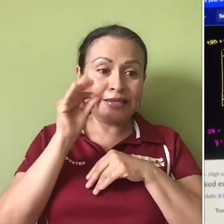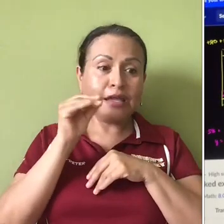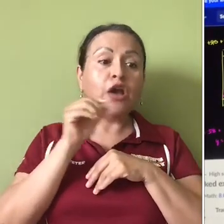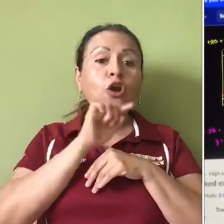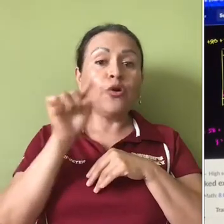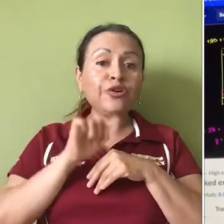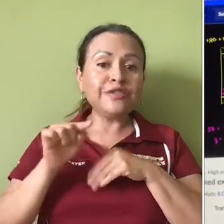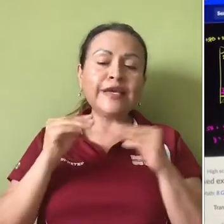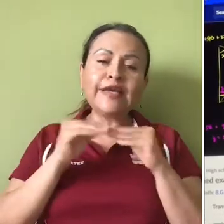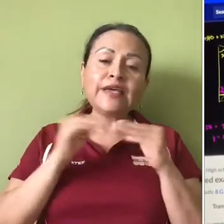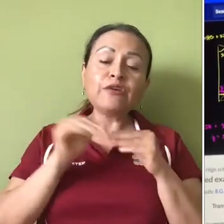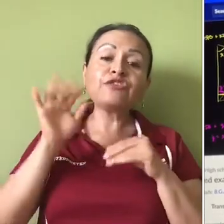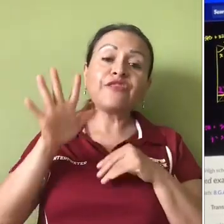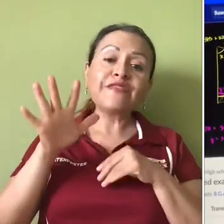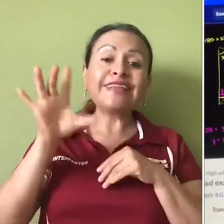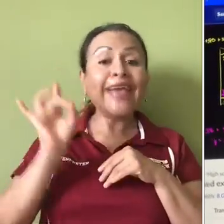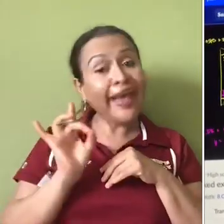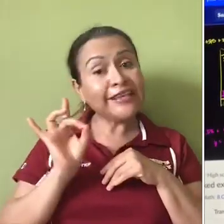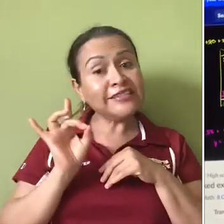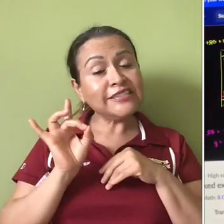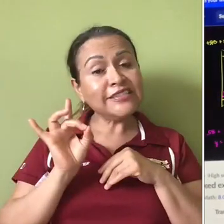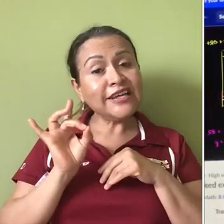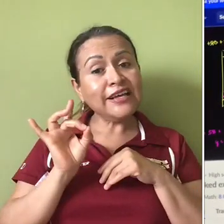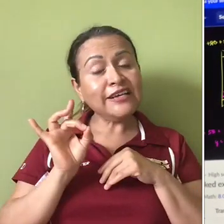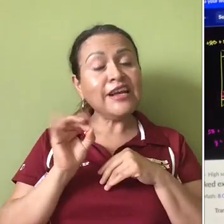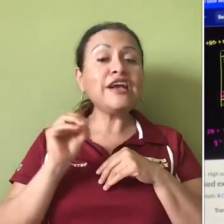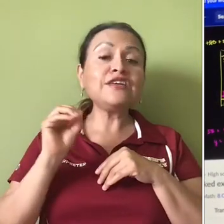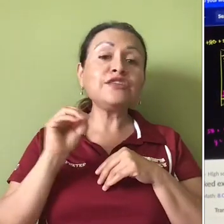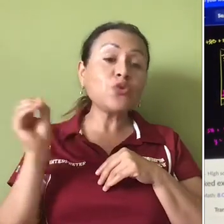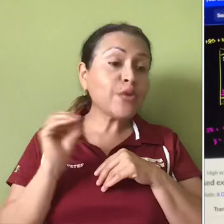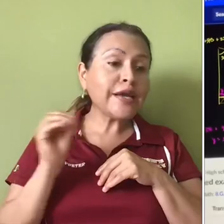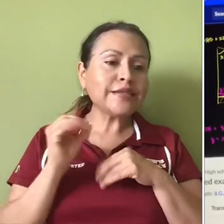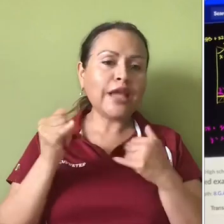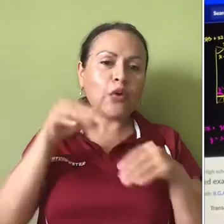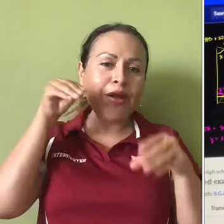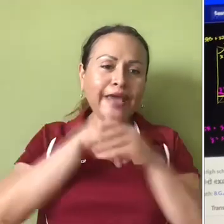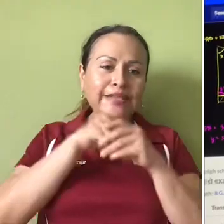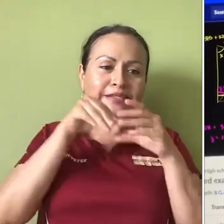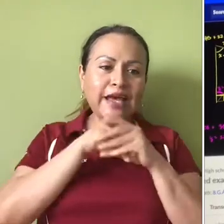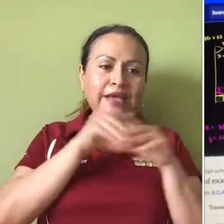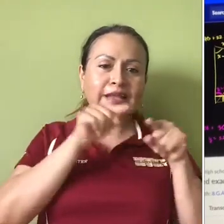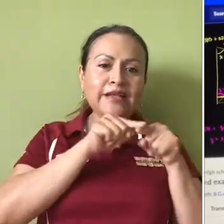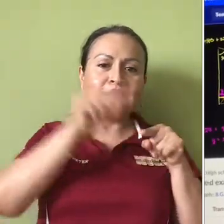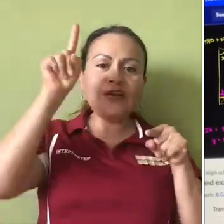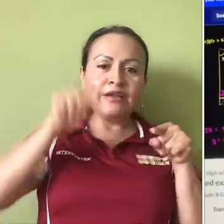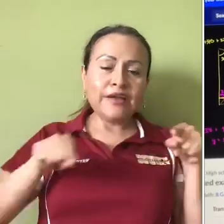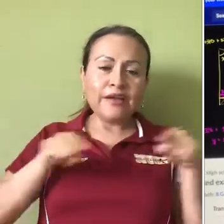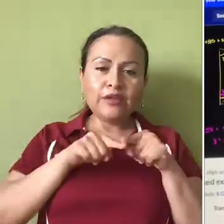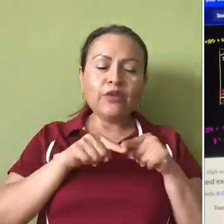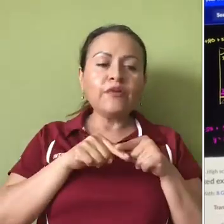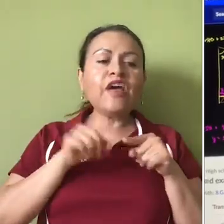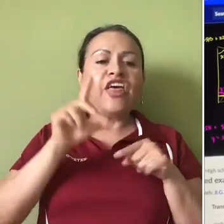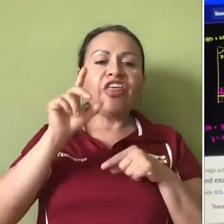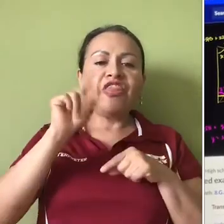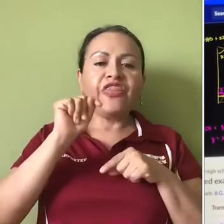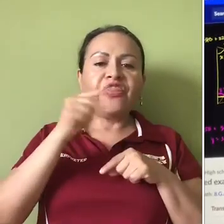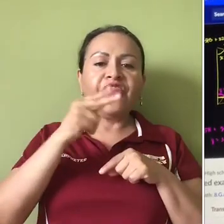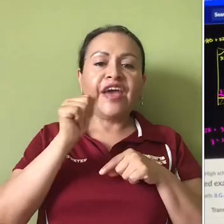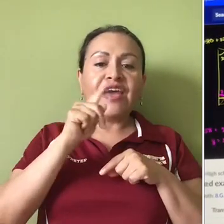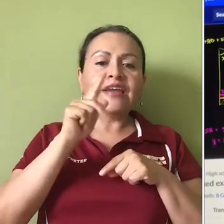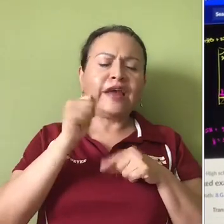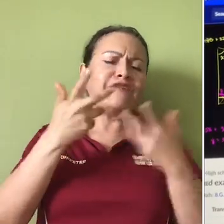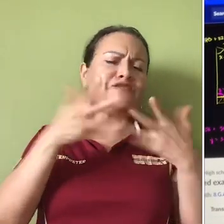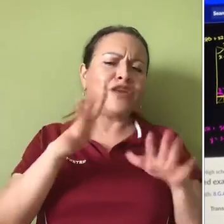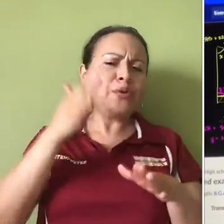be equal to 58 degrees. And now we're inside the triangle that we care about to figure out theta that we've already figured